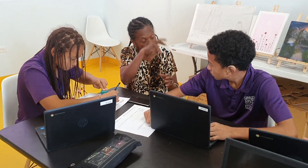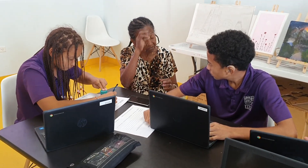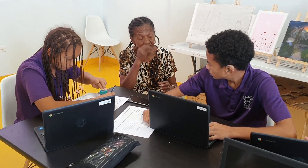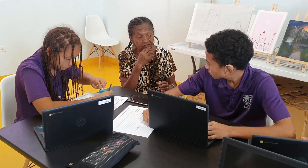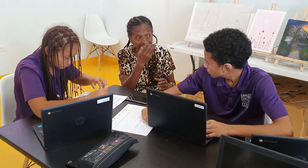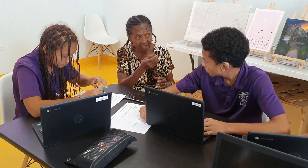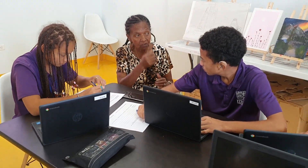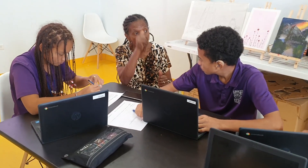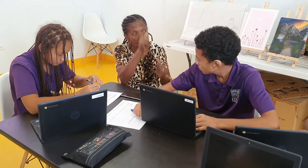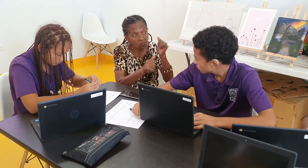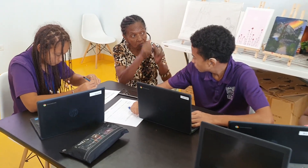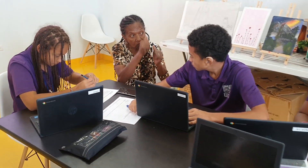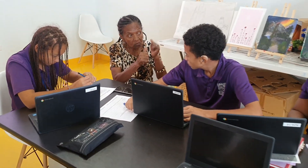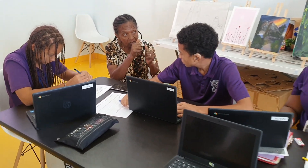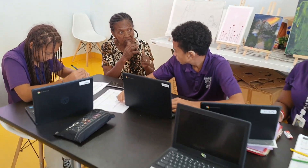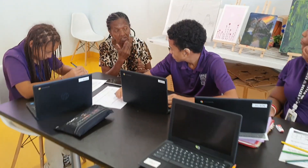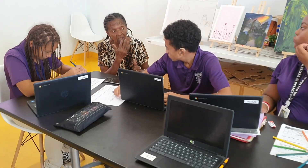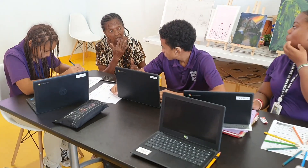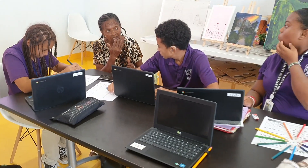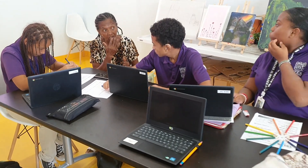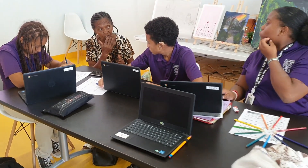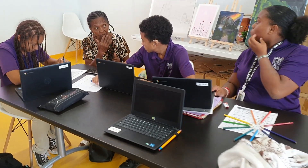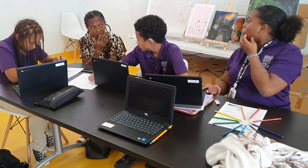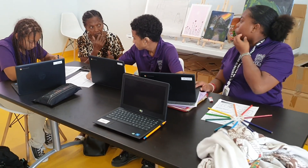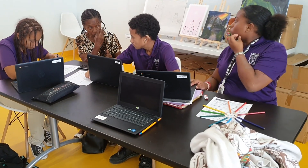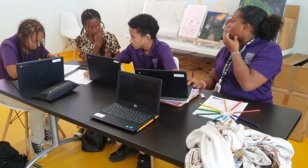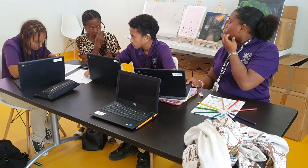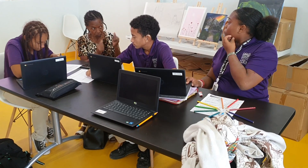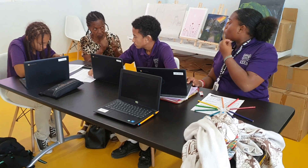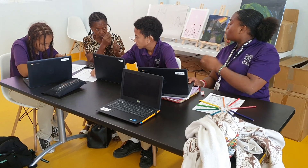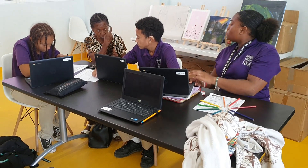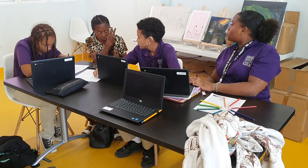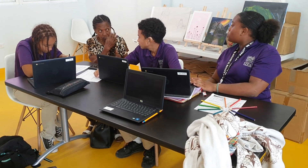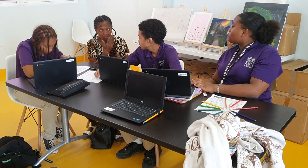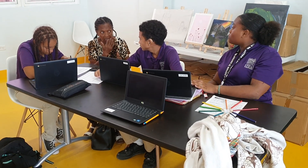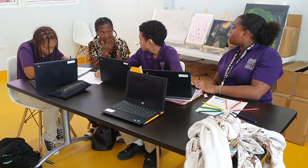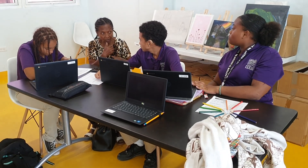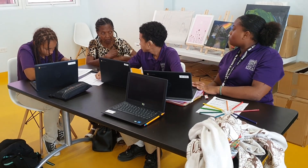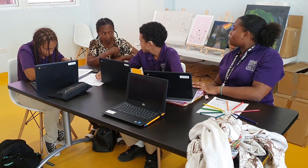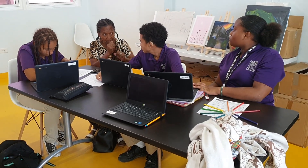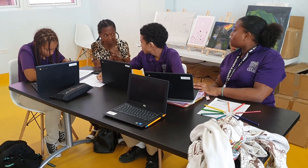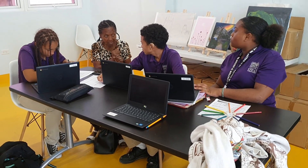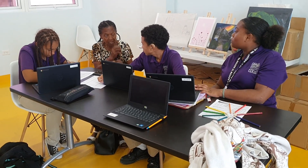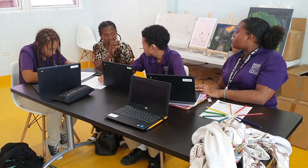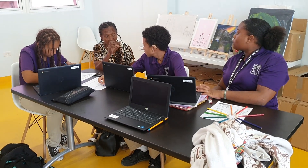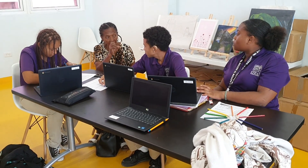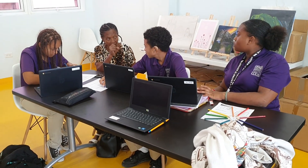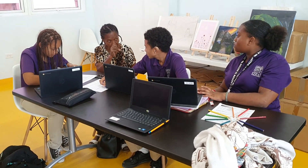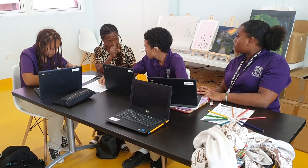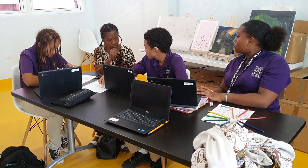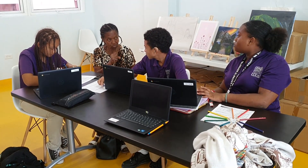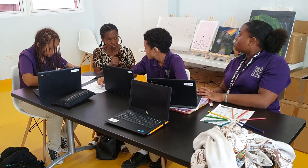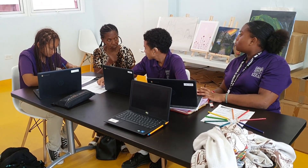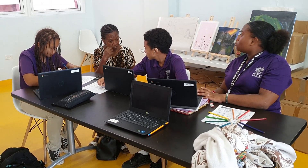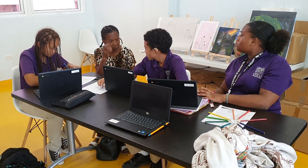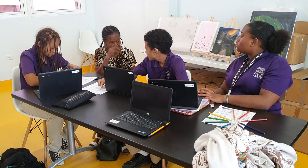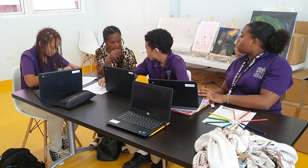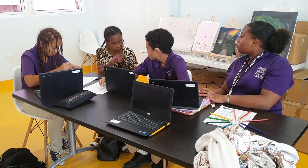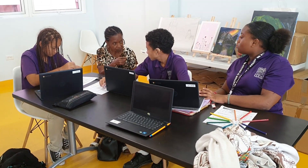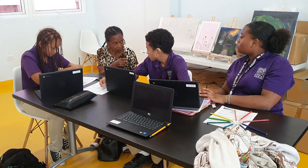in the deaf community that can sign, or that support those in the deaf community that can sign, but they will say it, they're like,